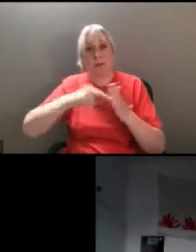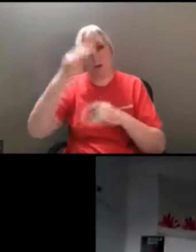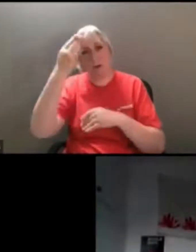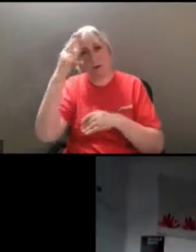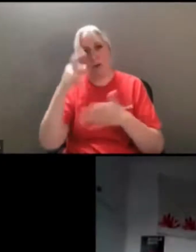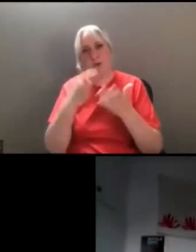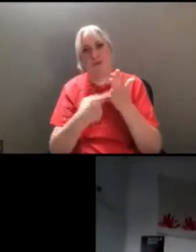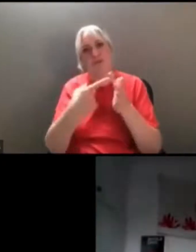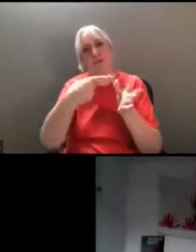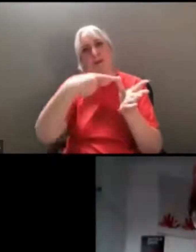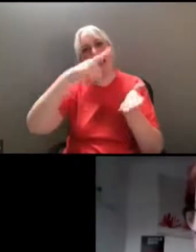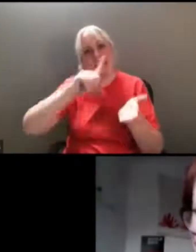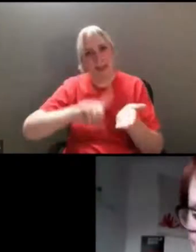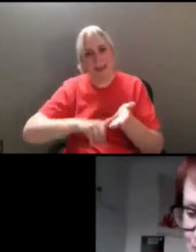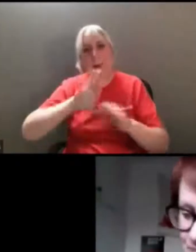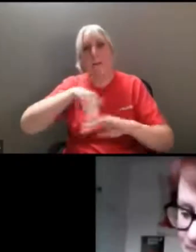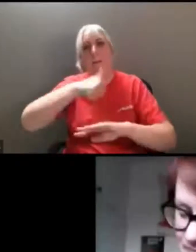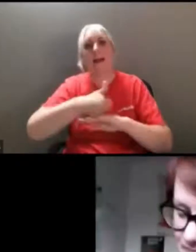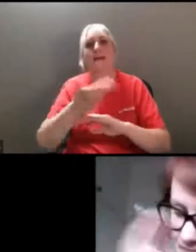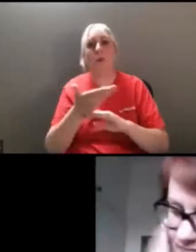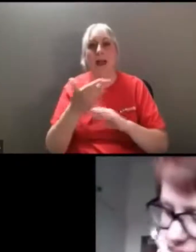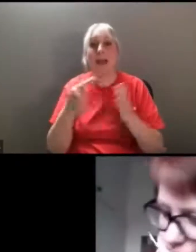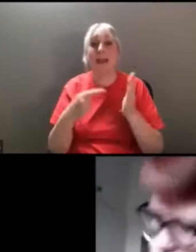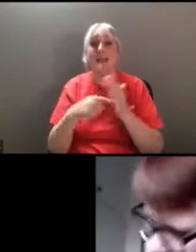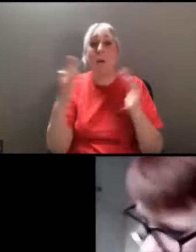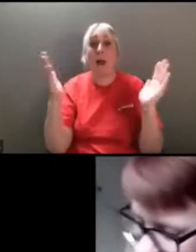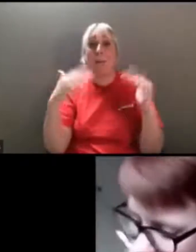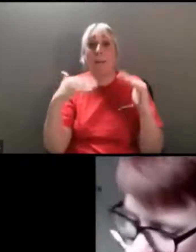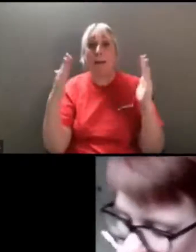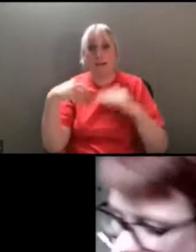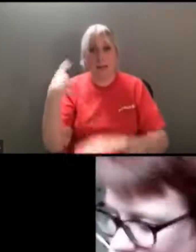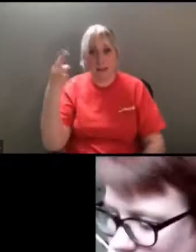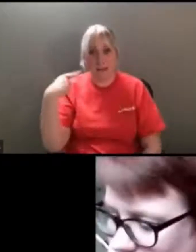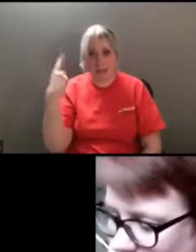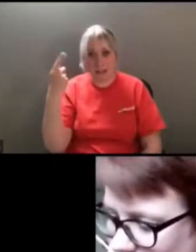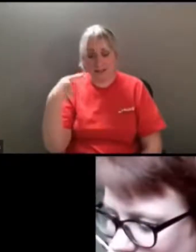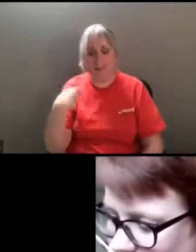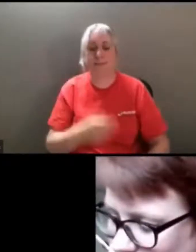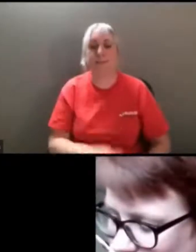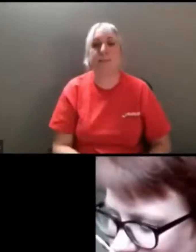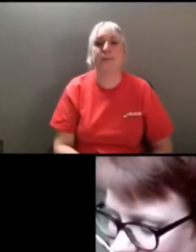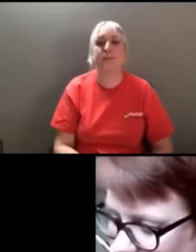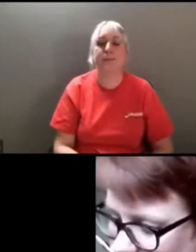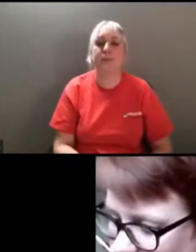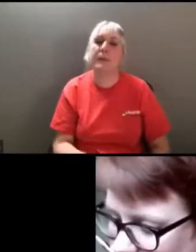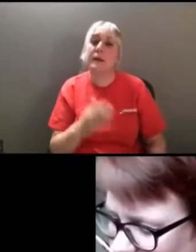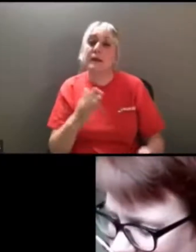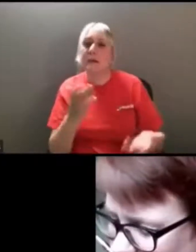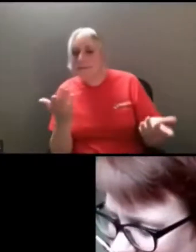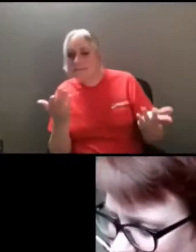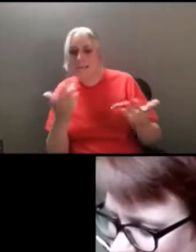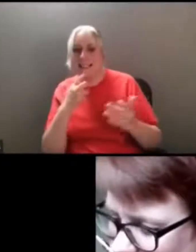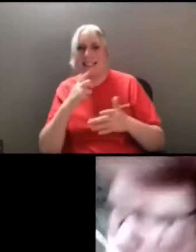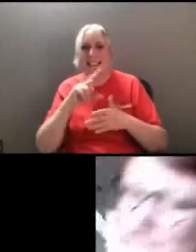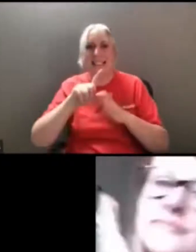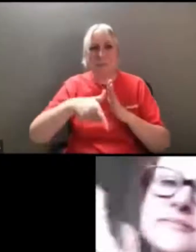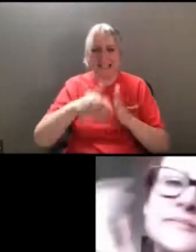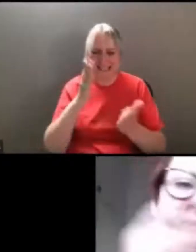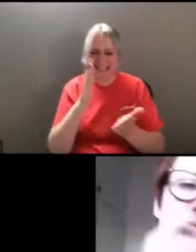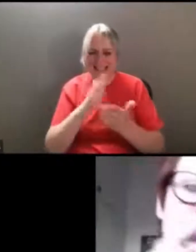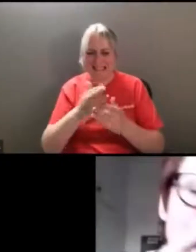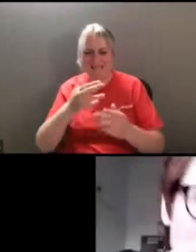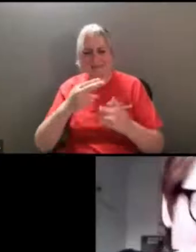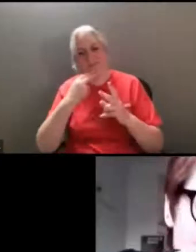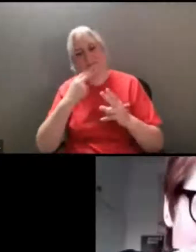Tower Hamlets, London. His question is, disability is largely a label or construct placed on